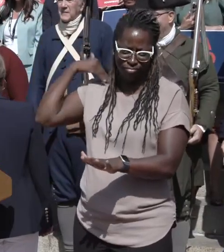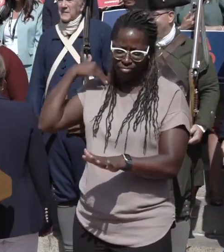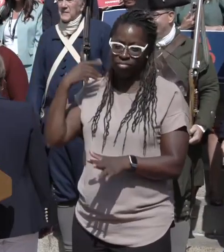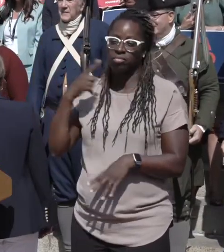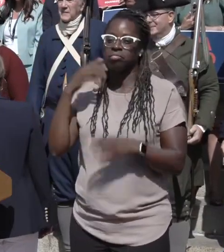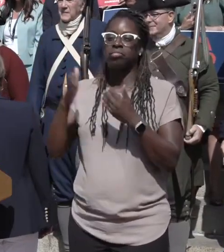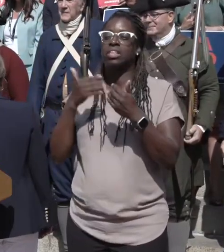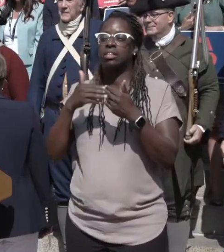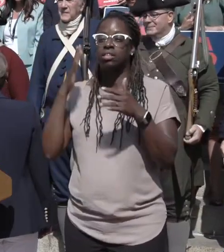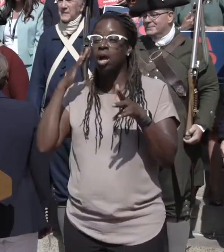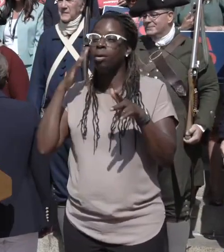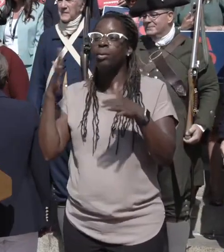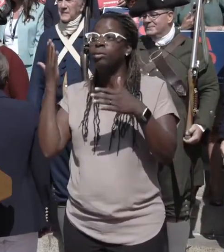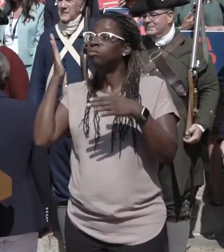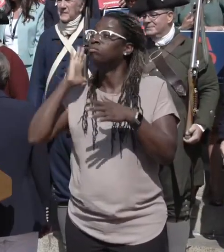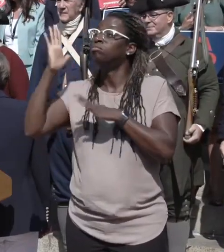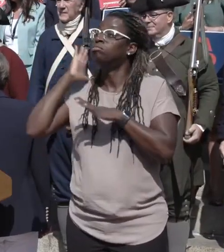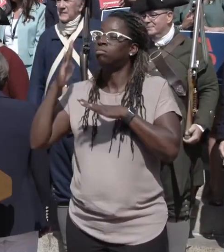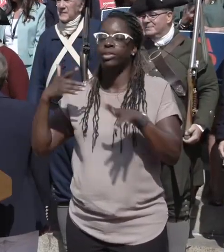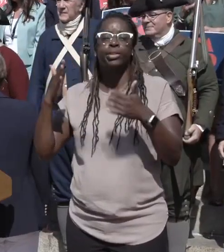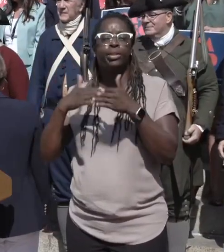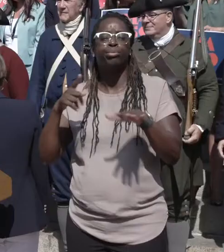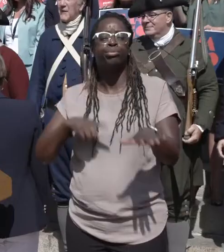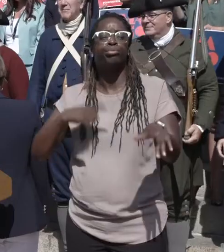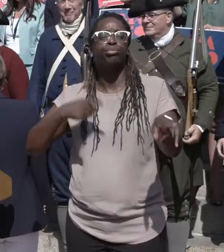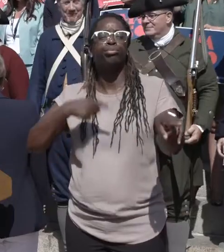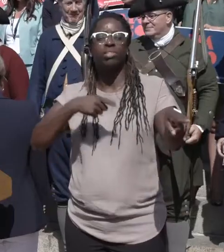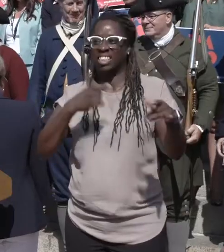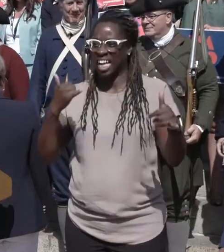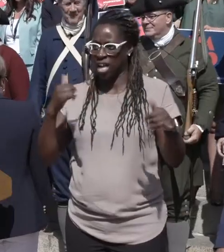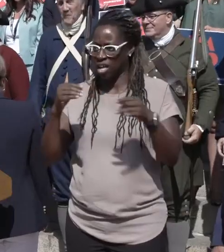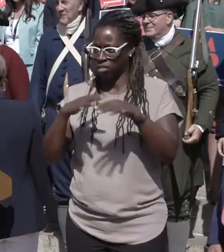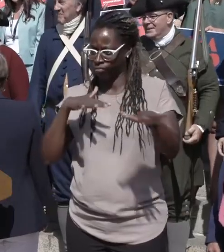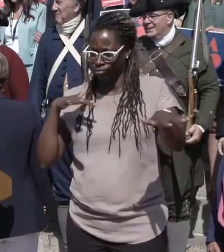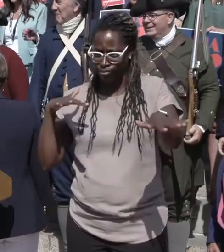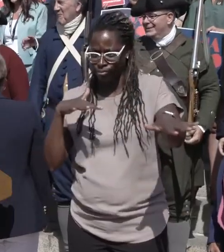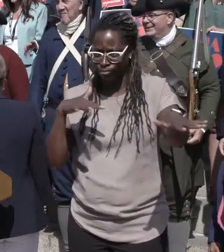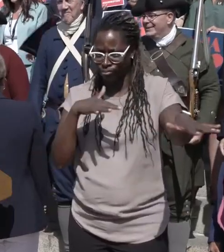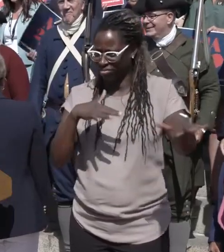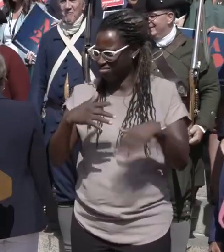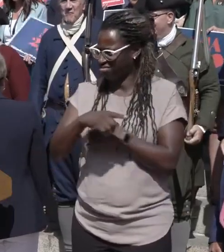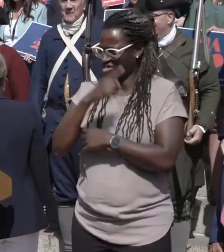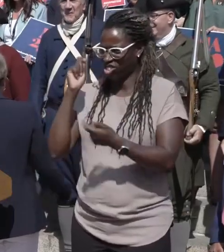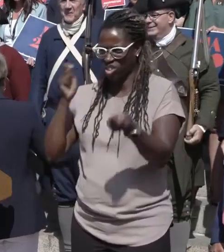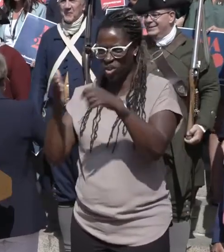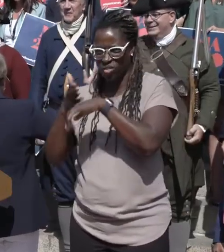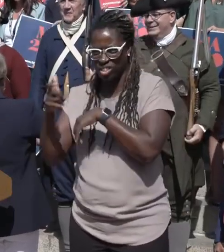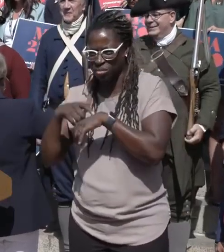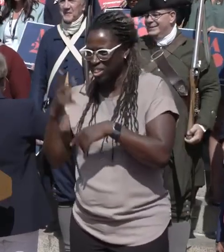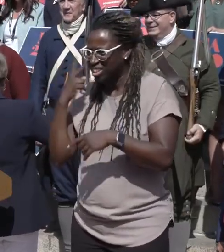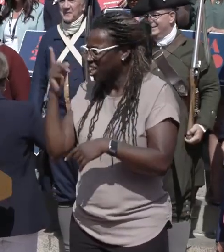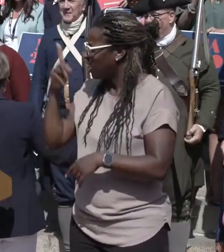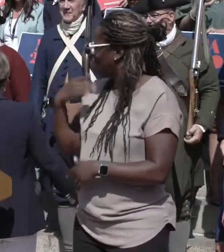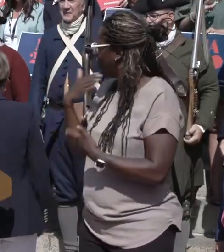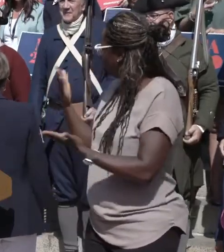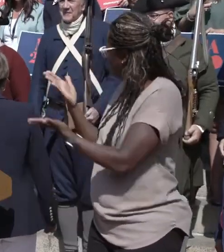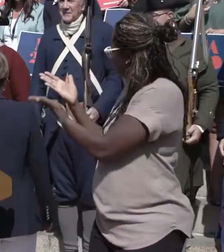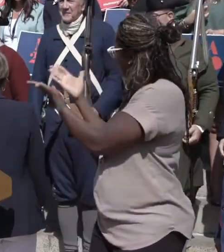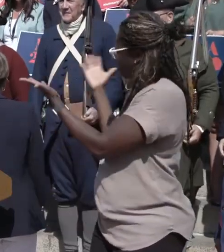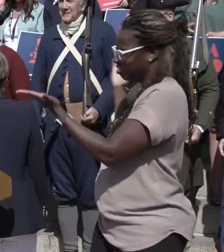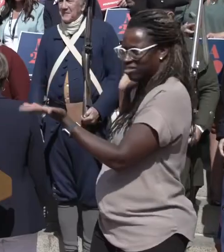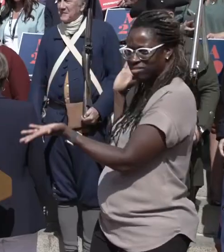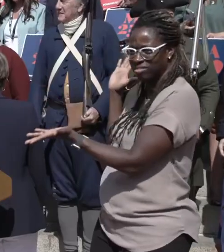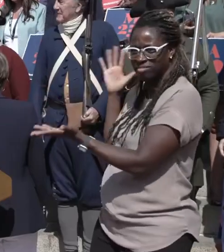great. You look great. Thank you. Doesn't everybody look great? Henry looks awesome, and yeah. Everybody looks great. Yeah. Excellent. And what do you make of the State